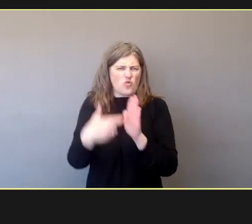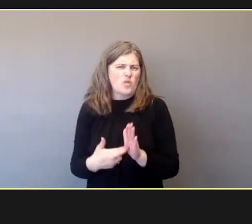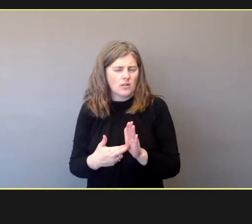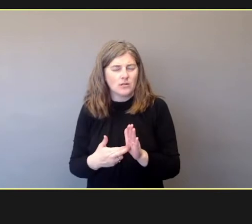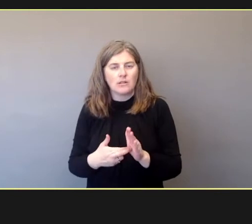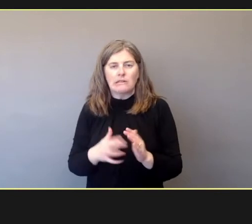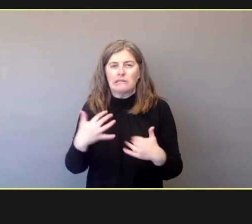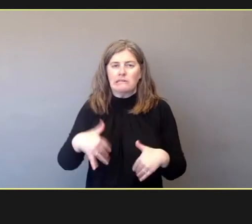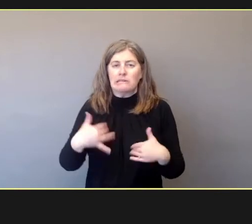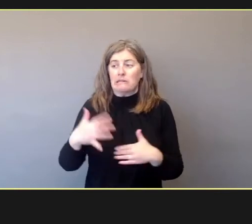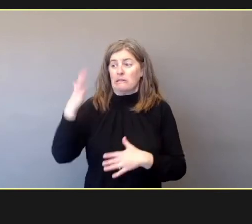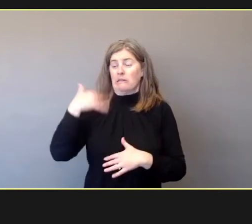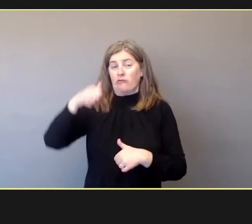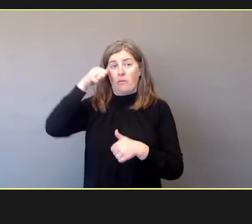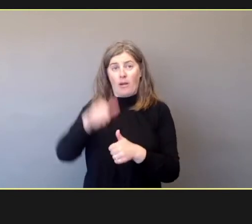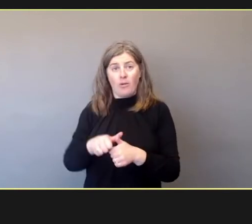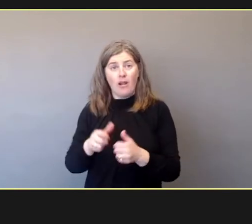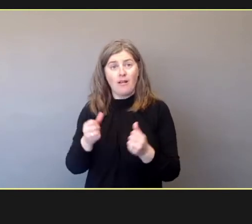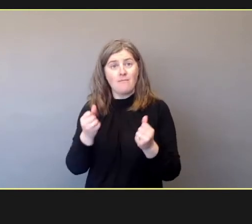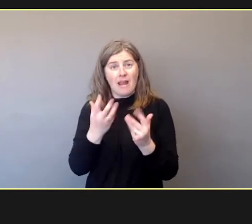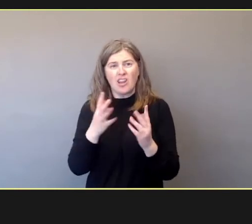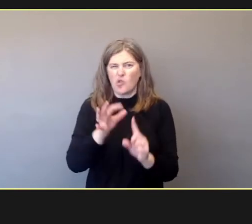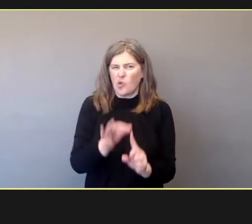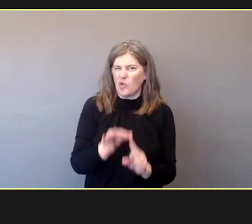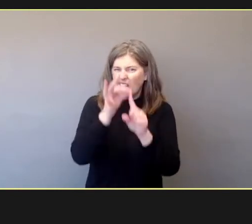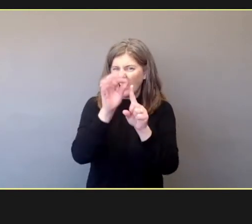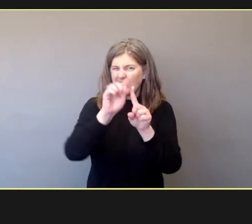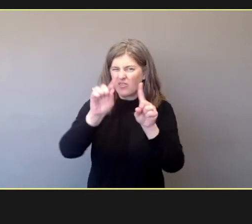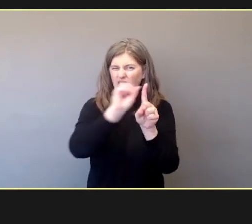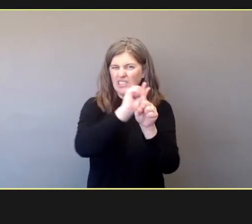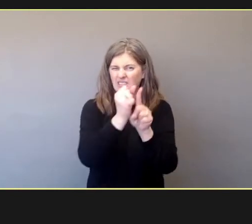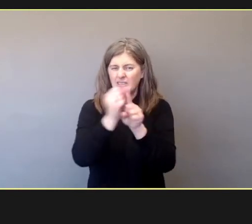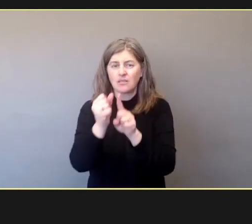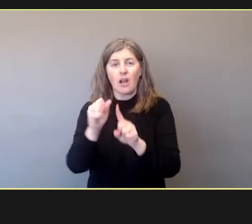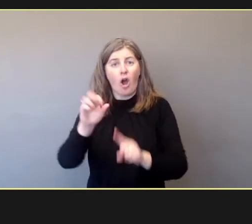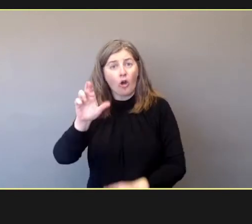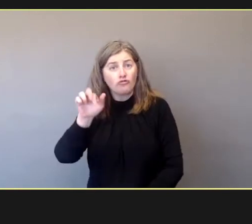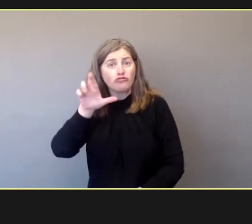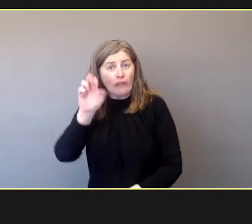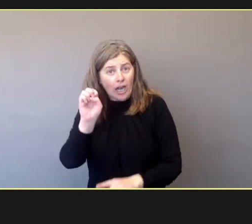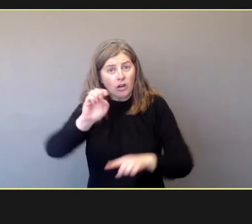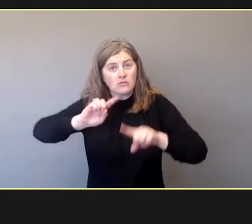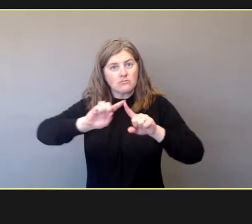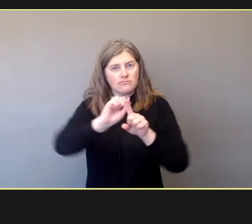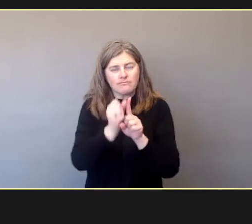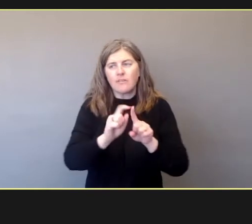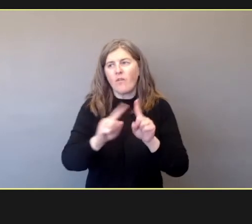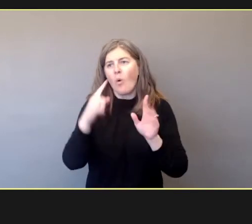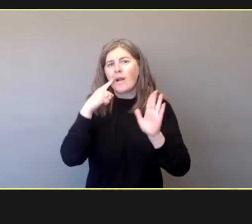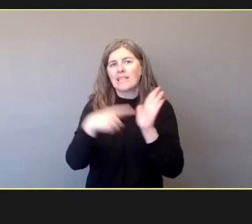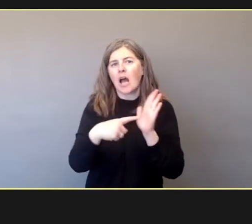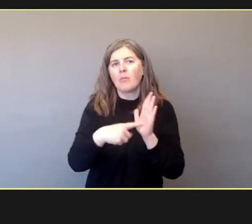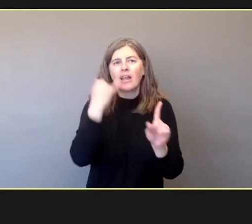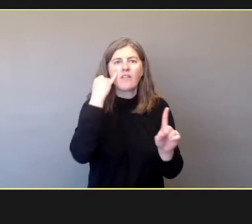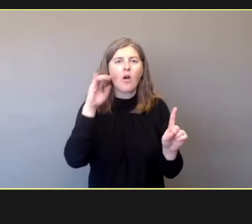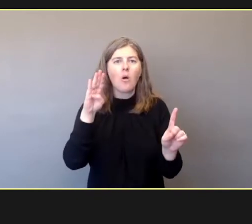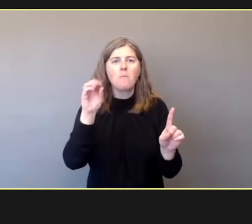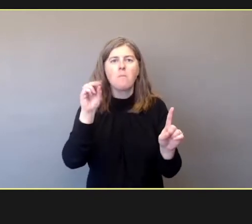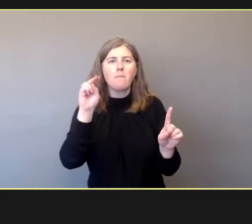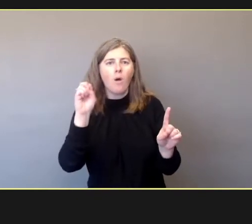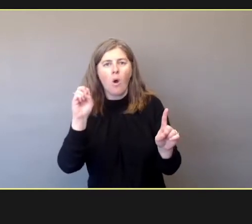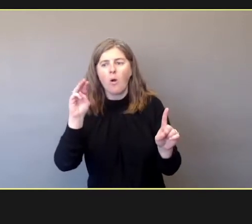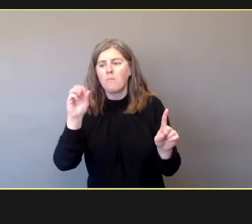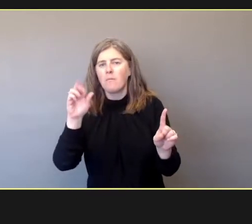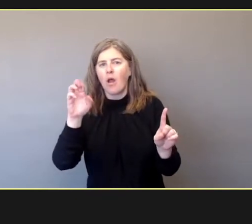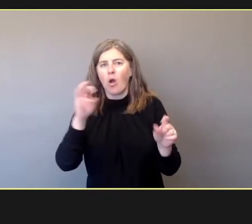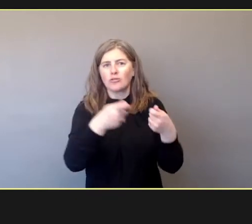early on, that there's a lot of unique circumstances. They're rare, but for example, if you have a bone marrow transplant, you're